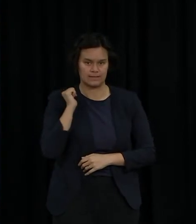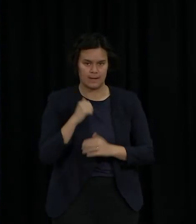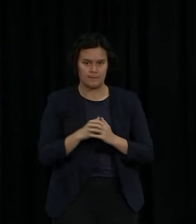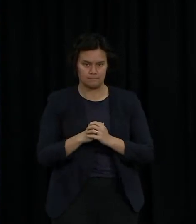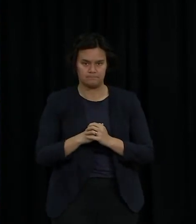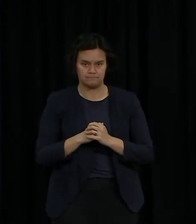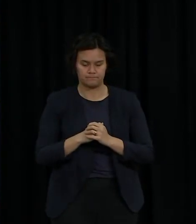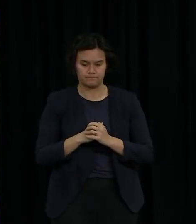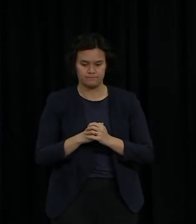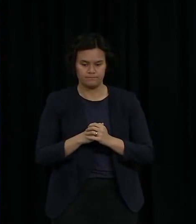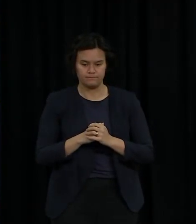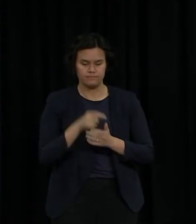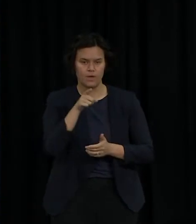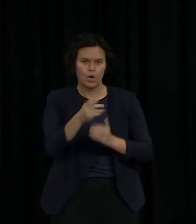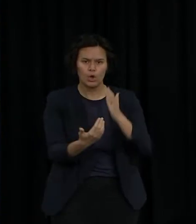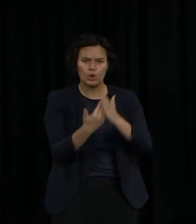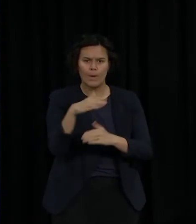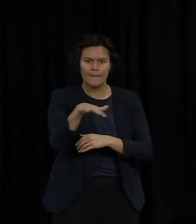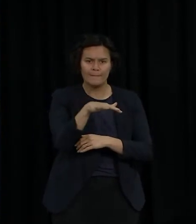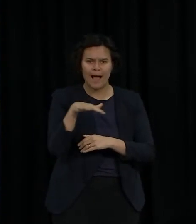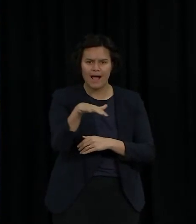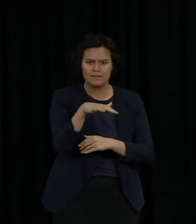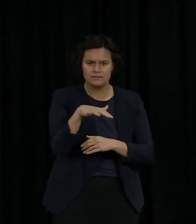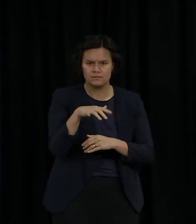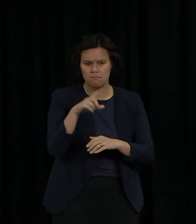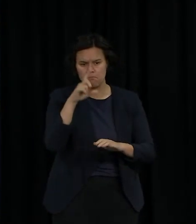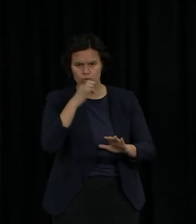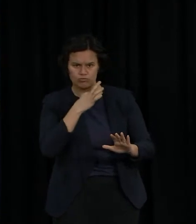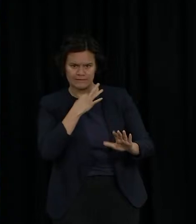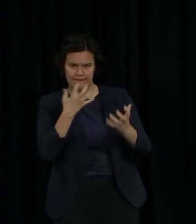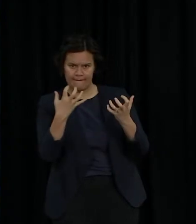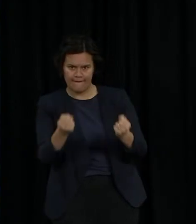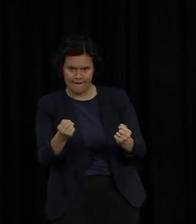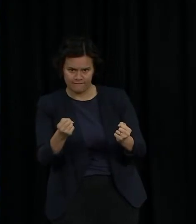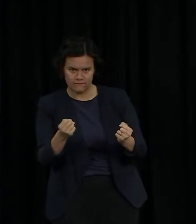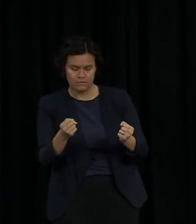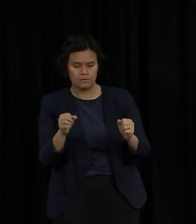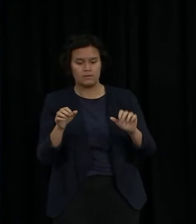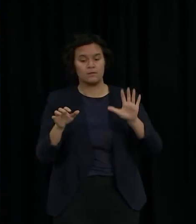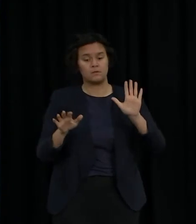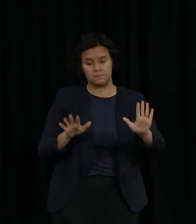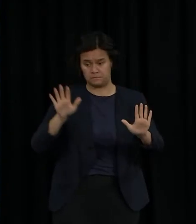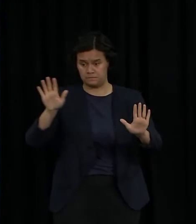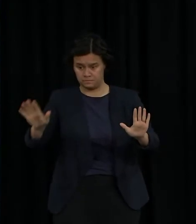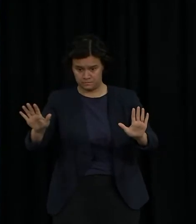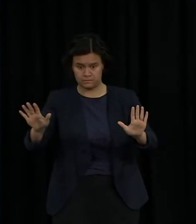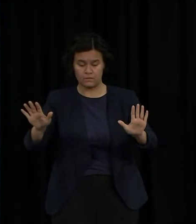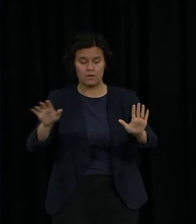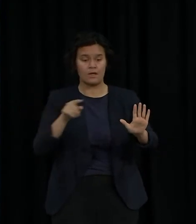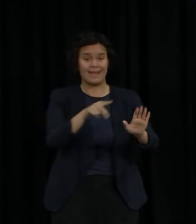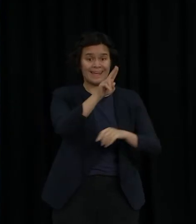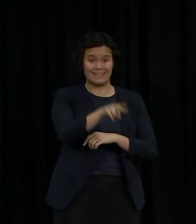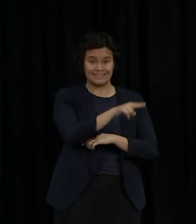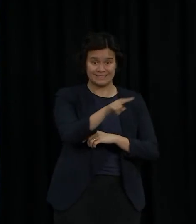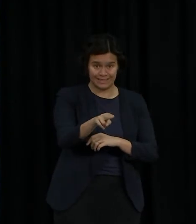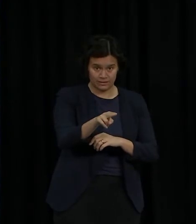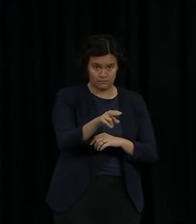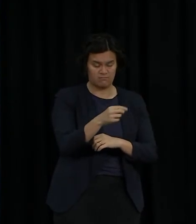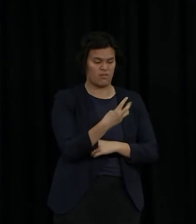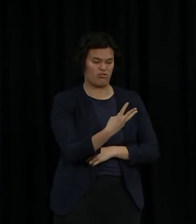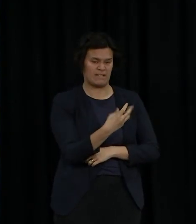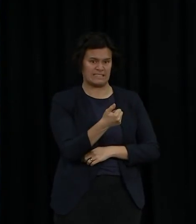in our 2 new suburbs of interest, which were announced yesterday, with 360 swabs taken in Henderson